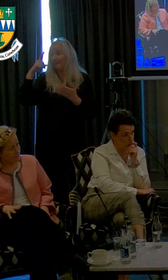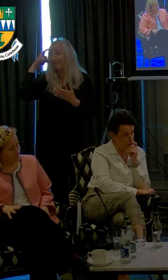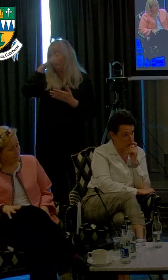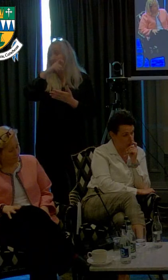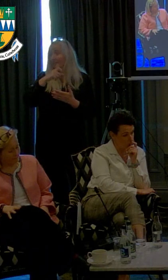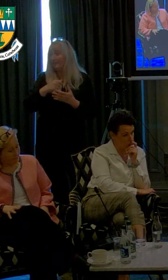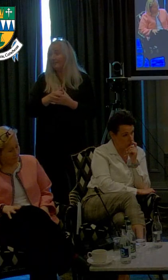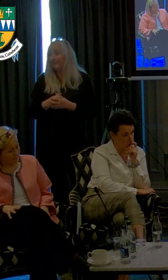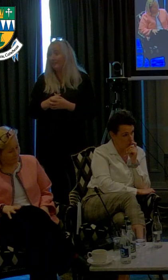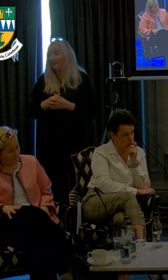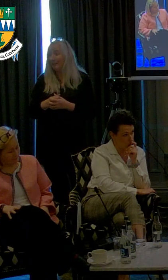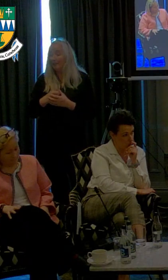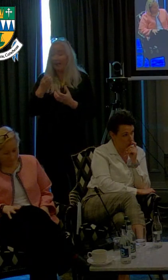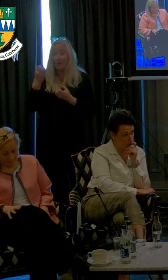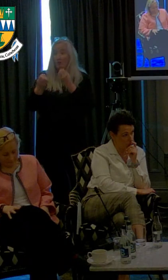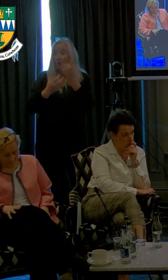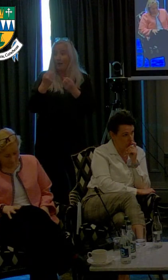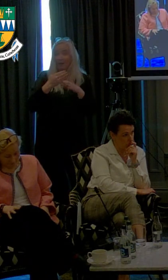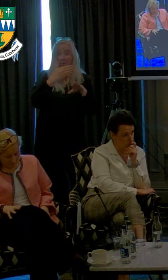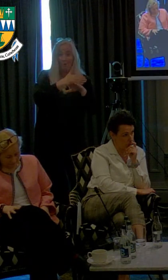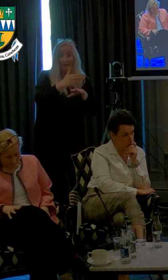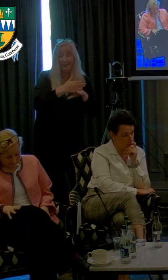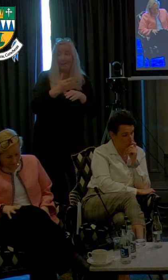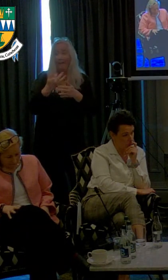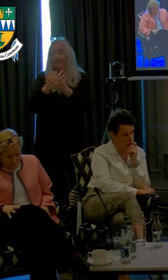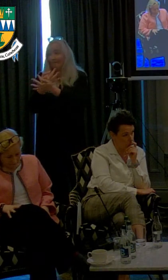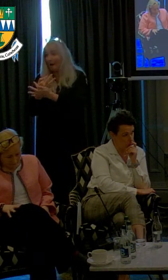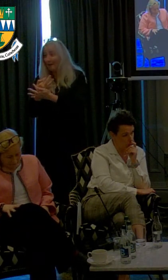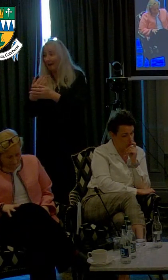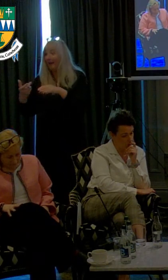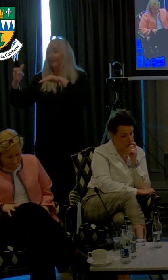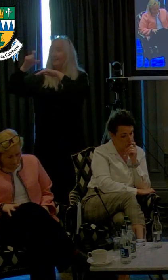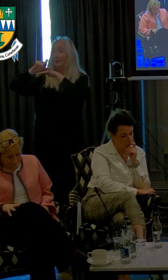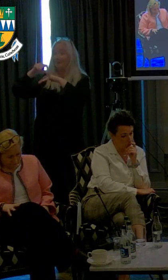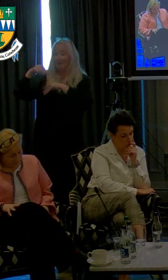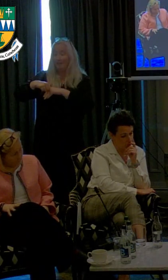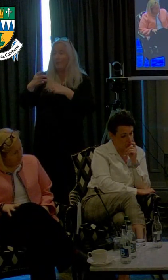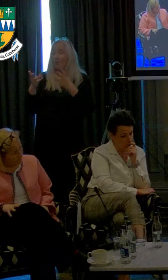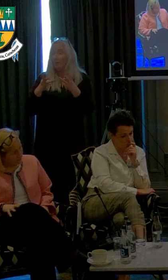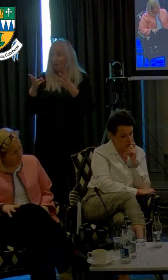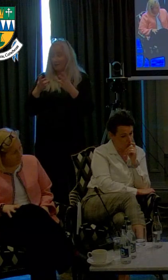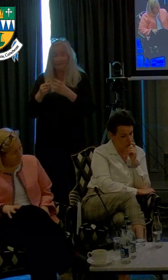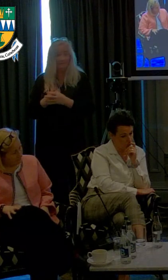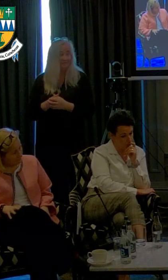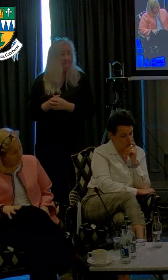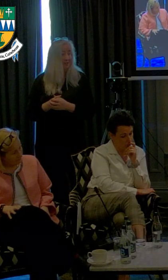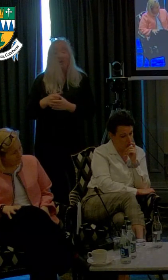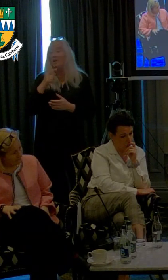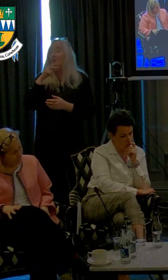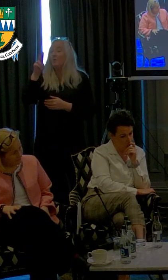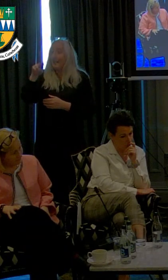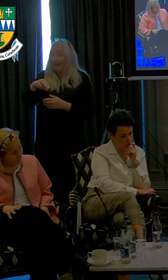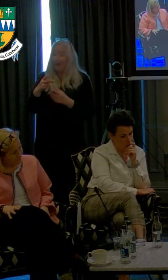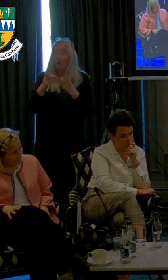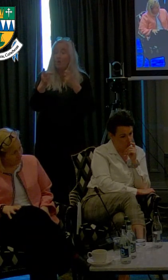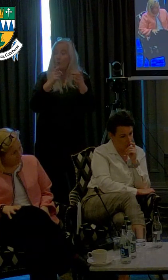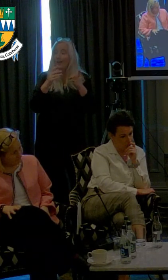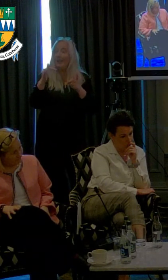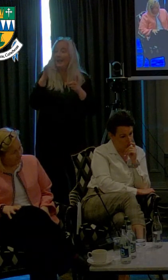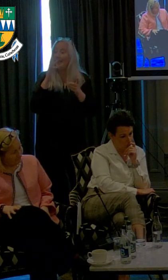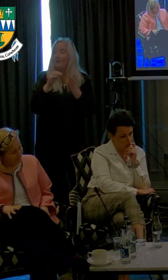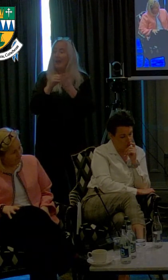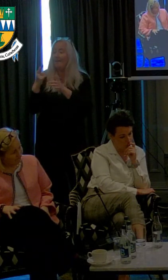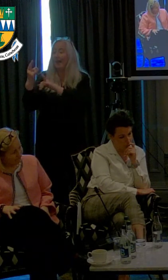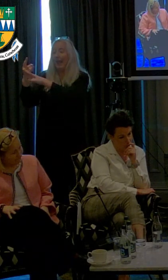juggling family and meetings and the work. But it is surmountable and you will be able to do it with help and backup